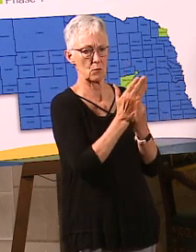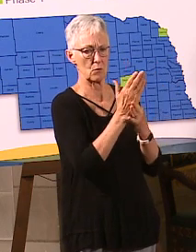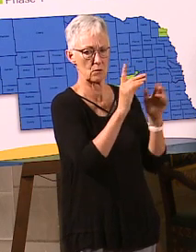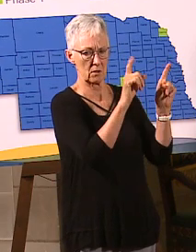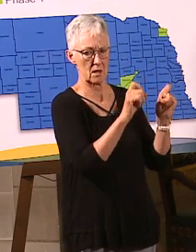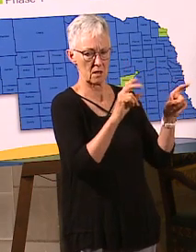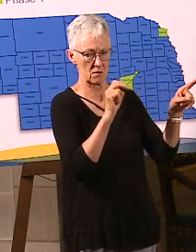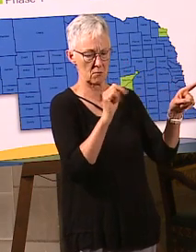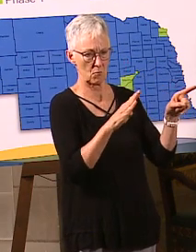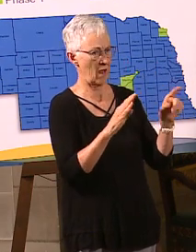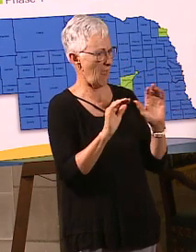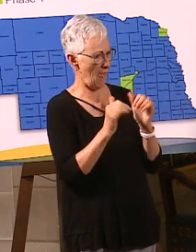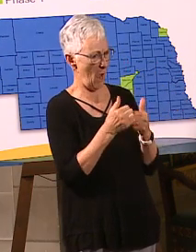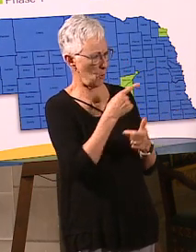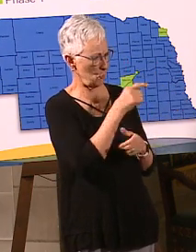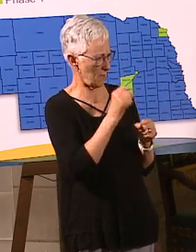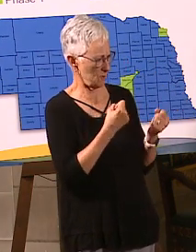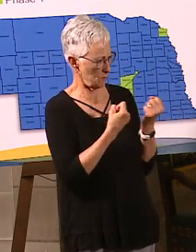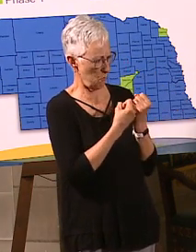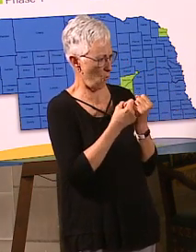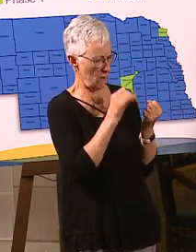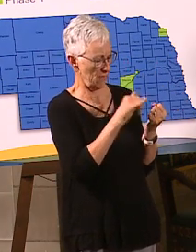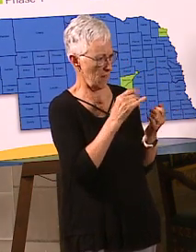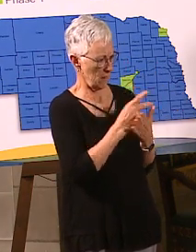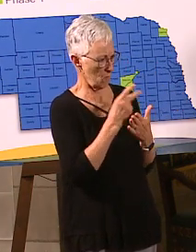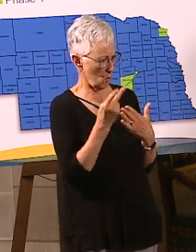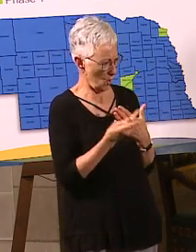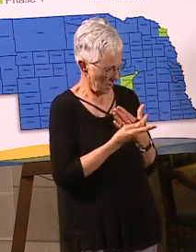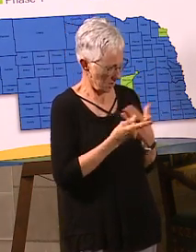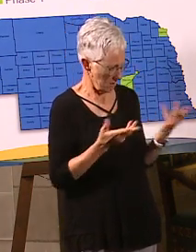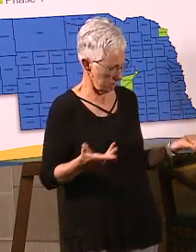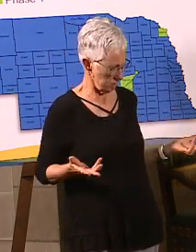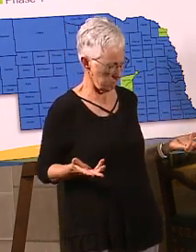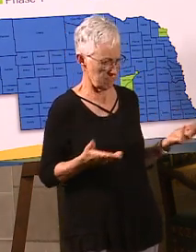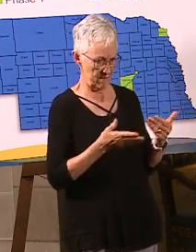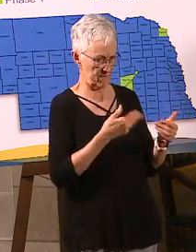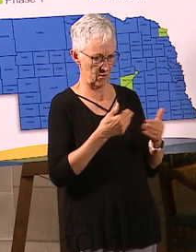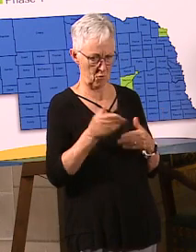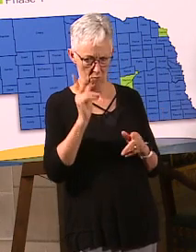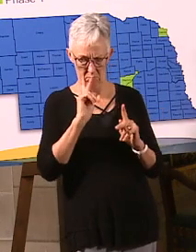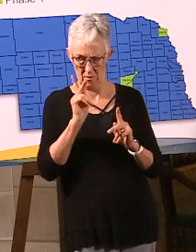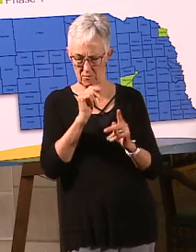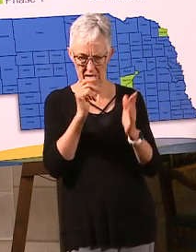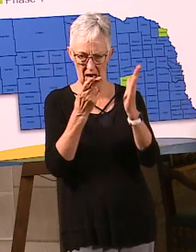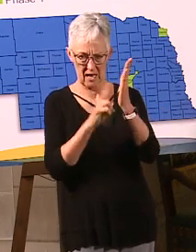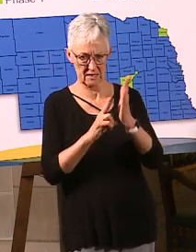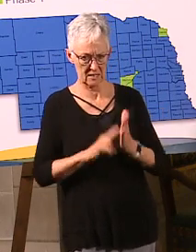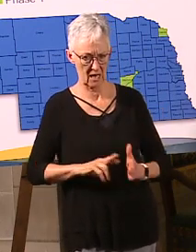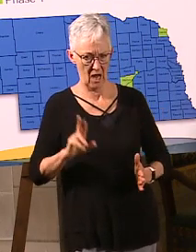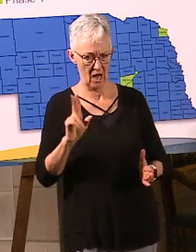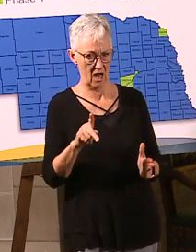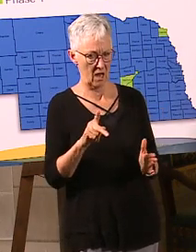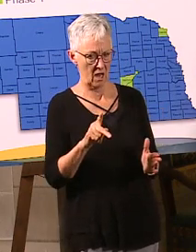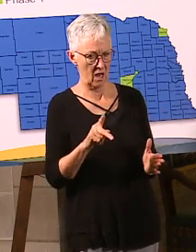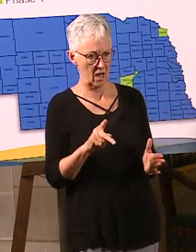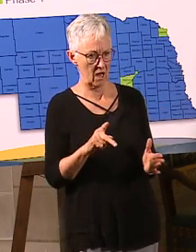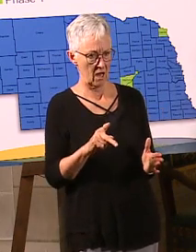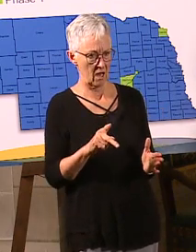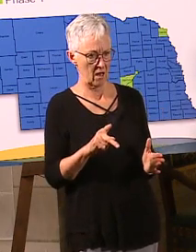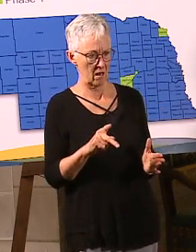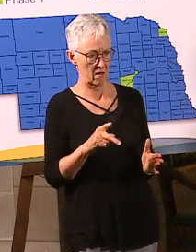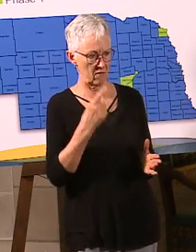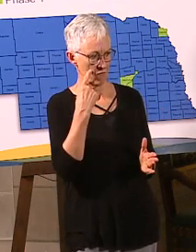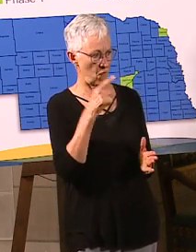your expectations? So why am I still supporting testnebraska.com as we?